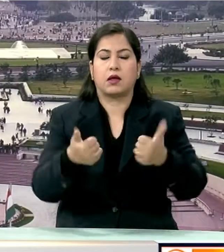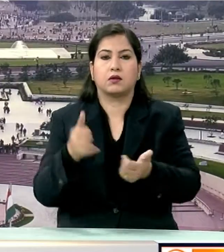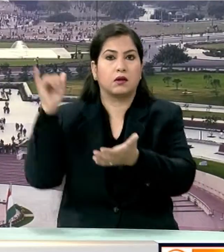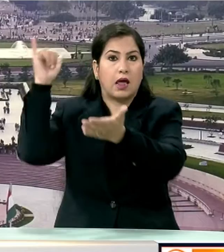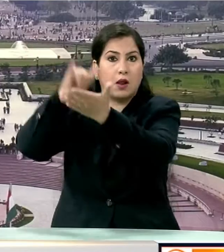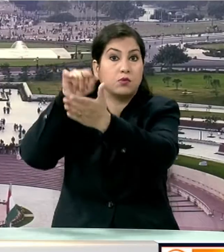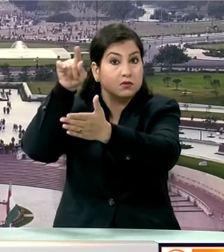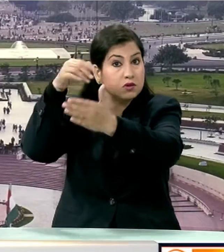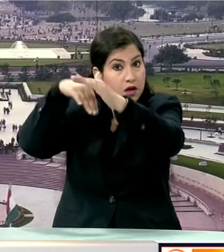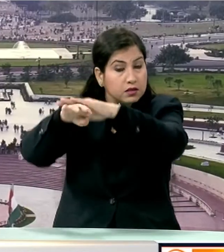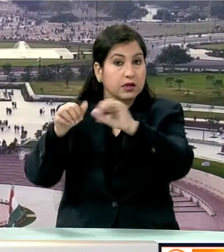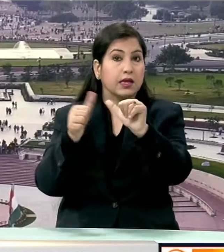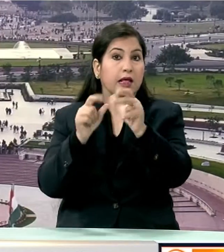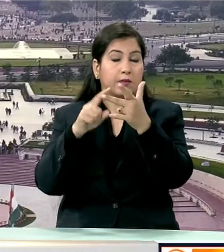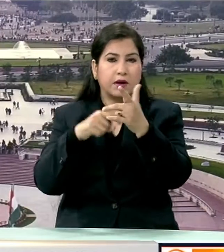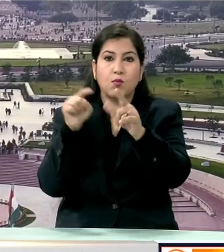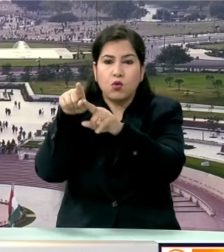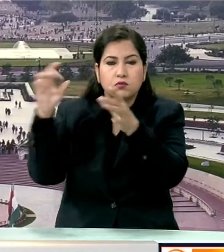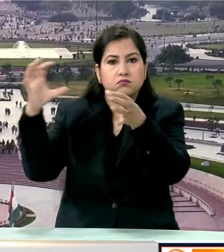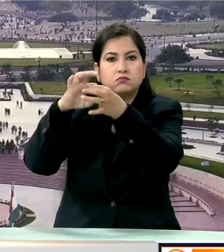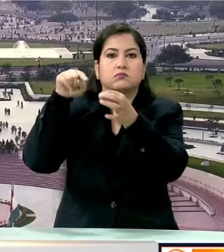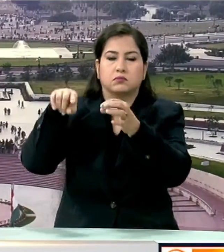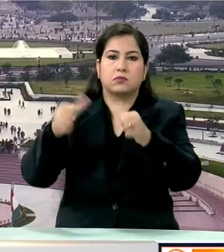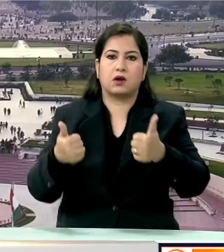used in flight mode or airplane mode.